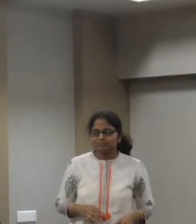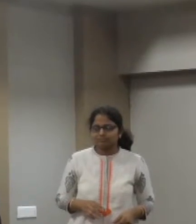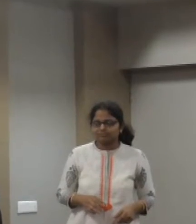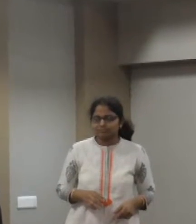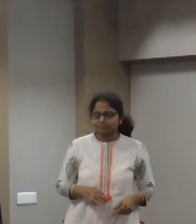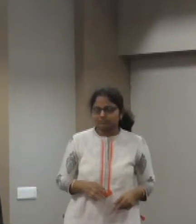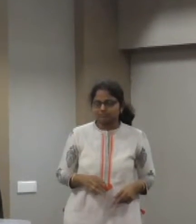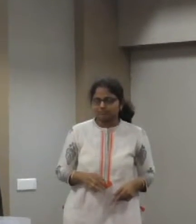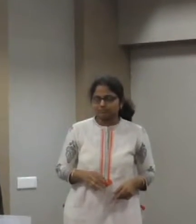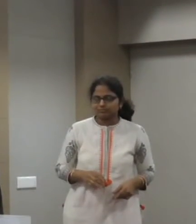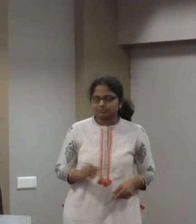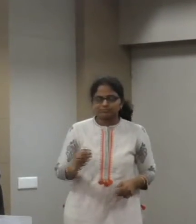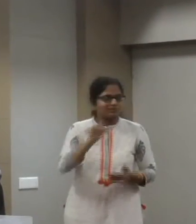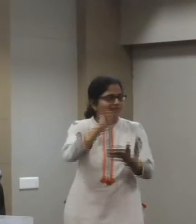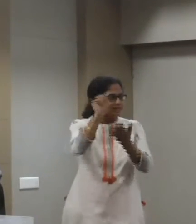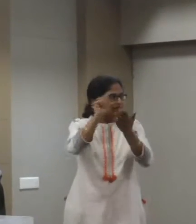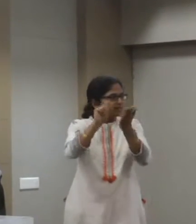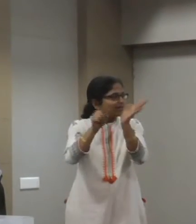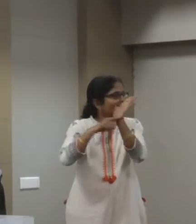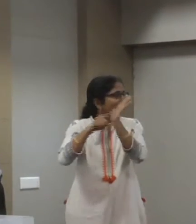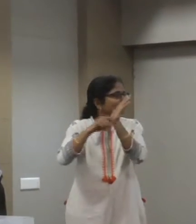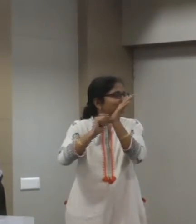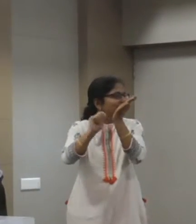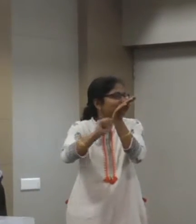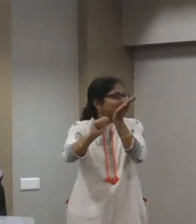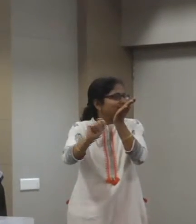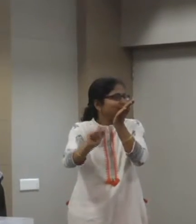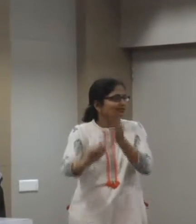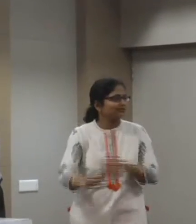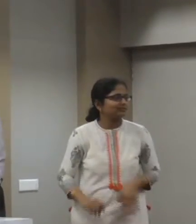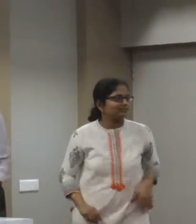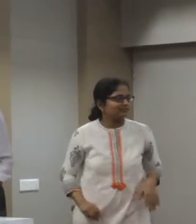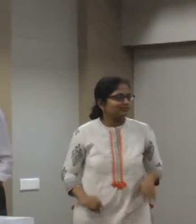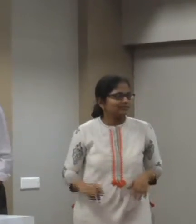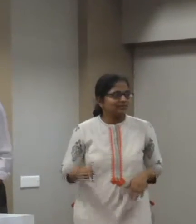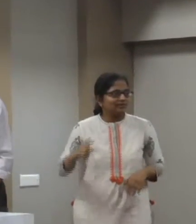If you are unable to sign,